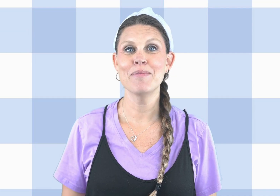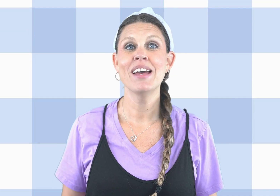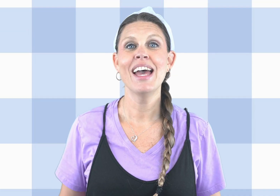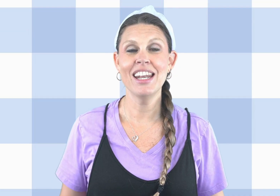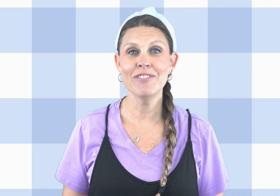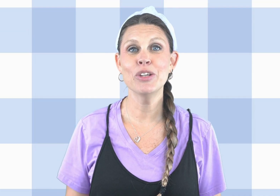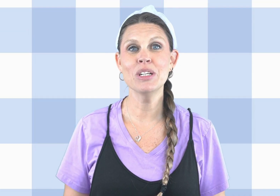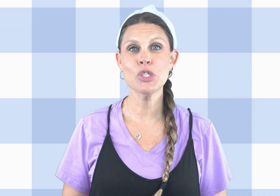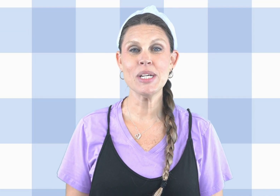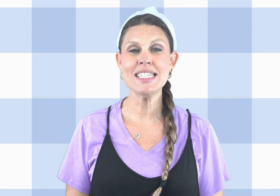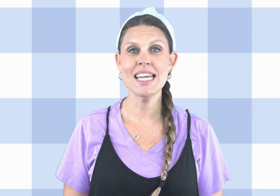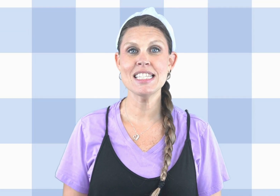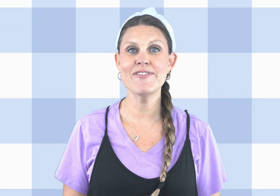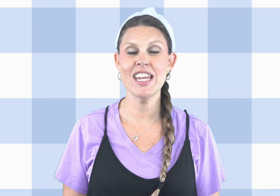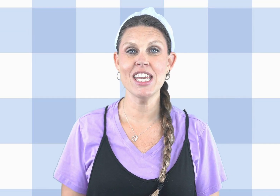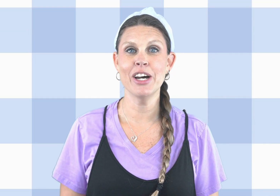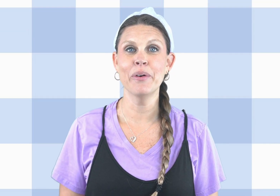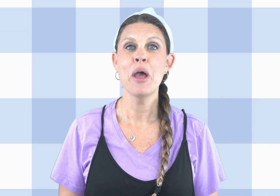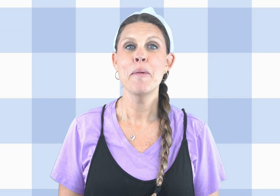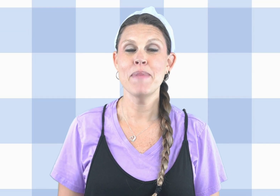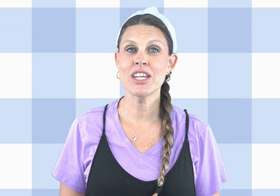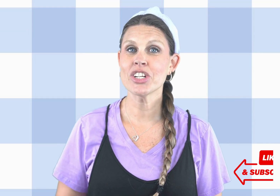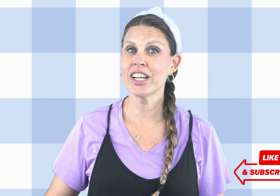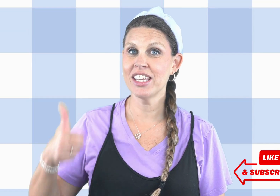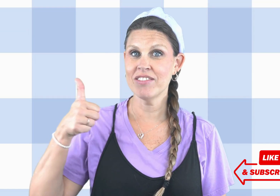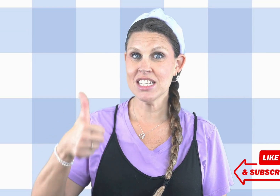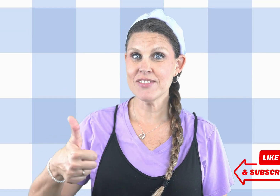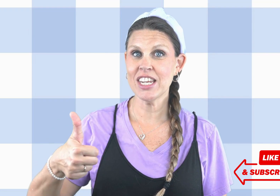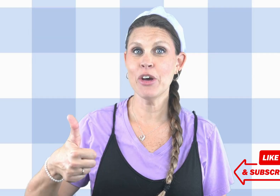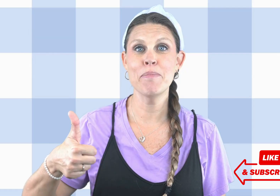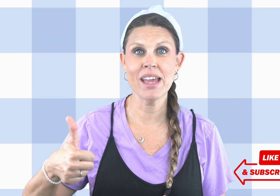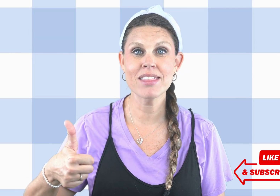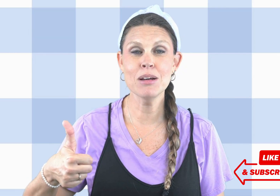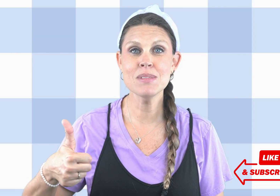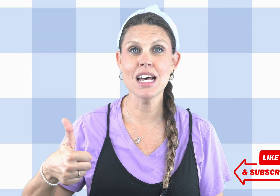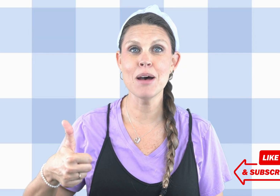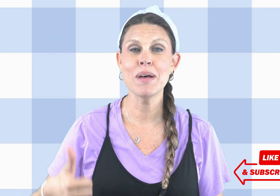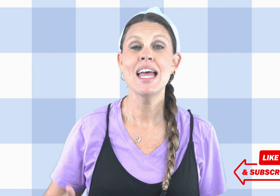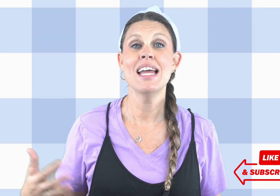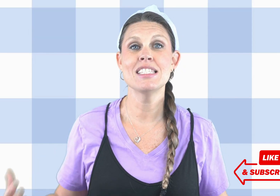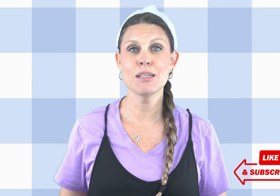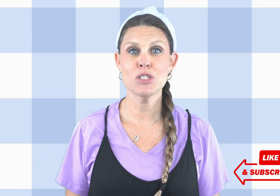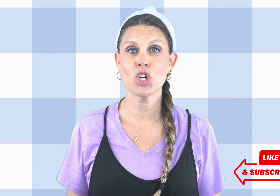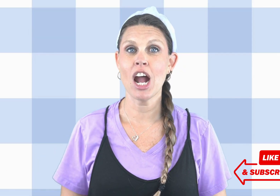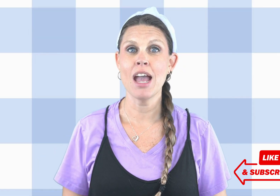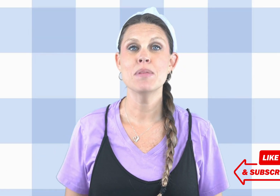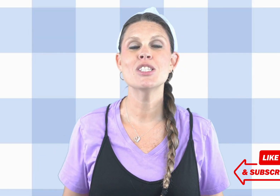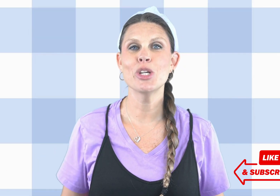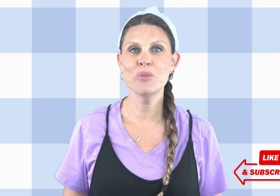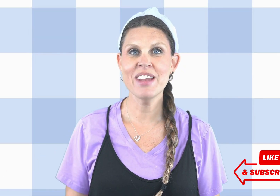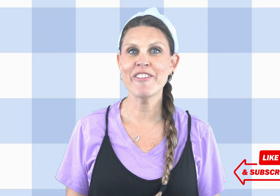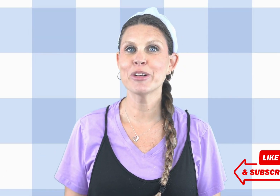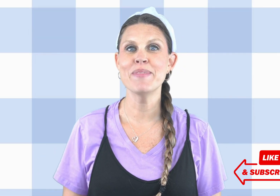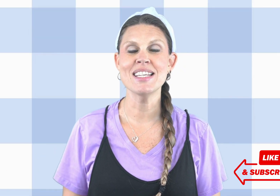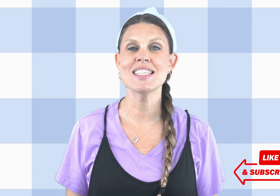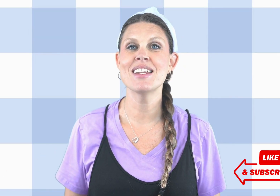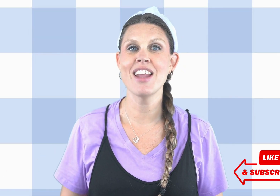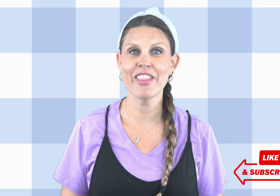time. And if you enjoyed today's video, make sure to give this video a big thumbs up and subscribe so you never miss